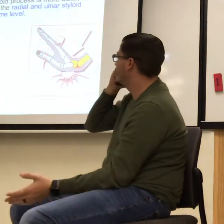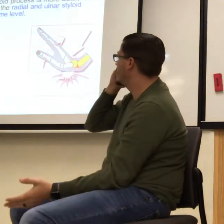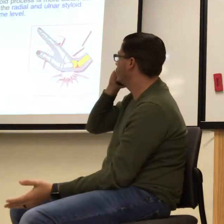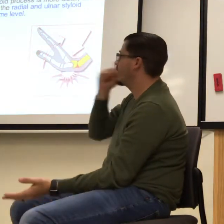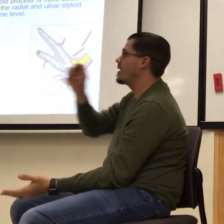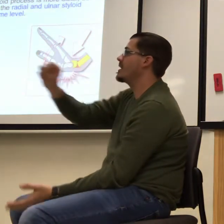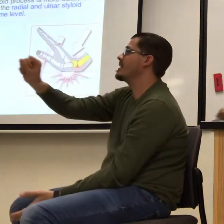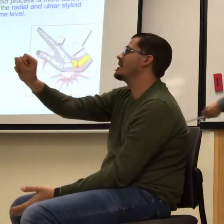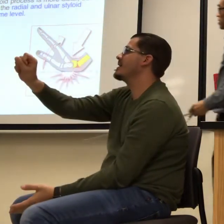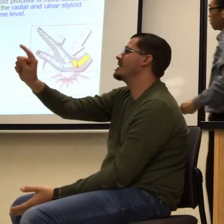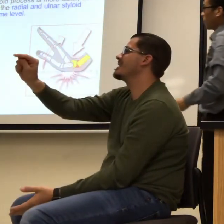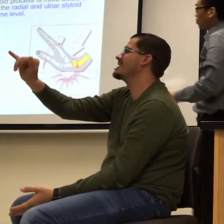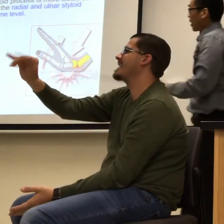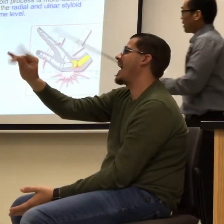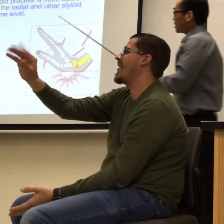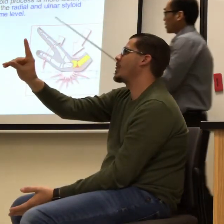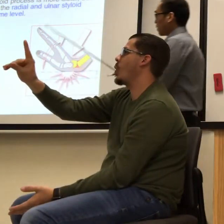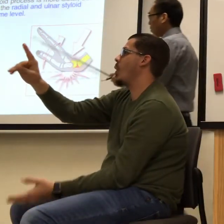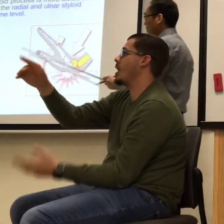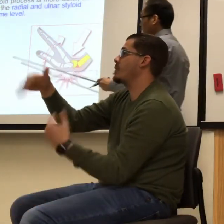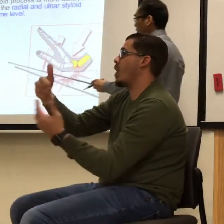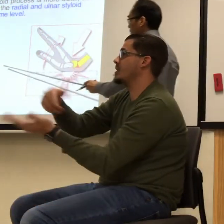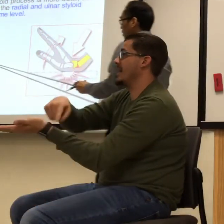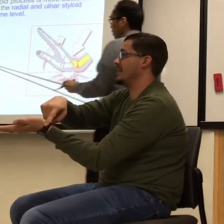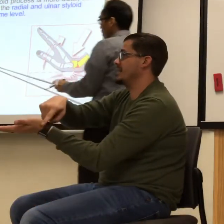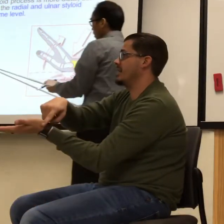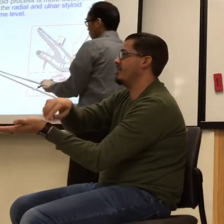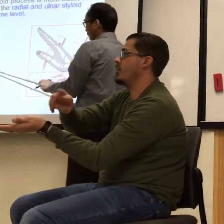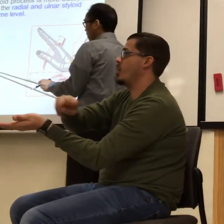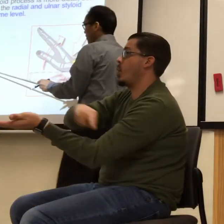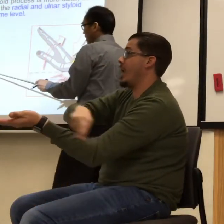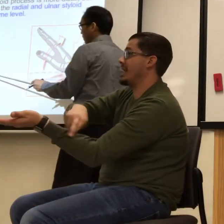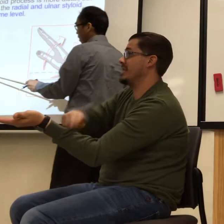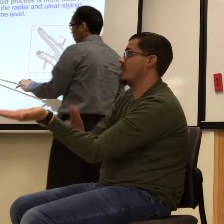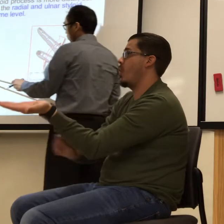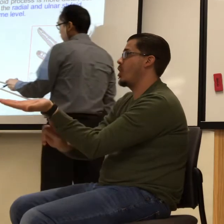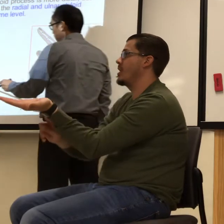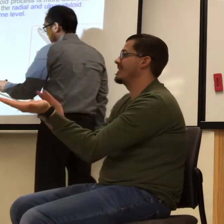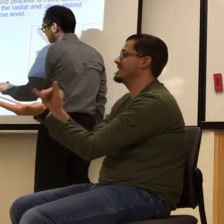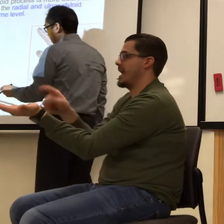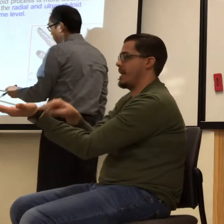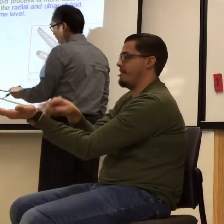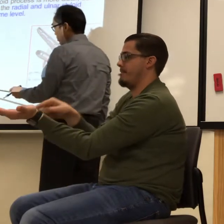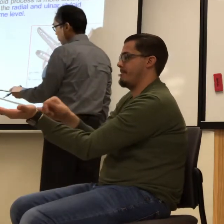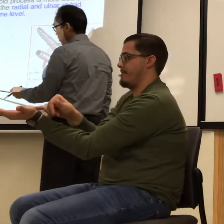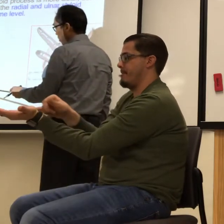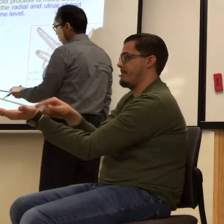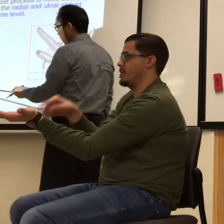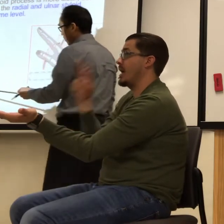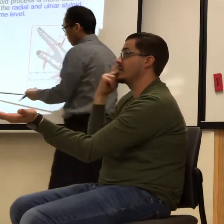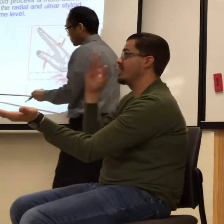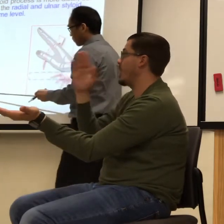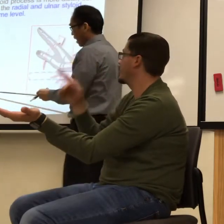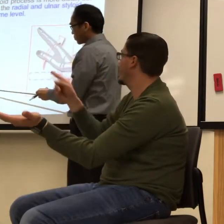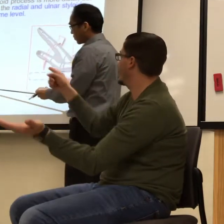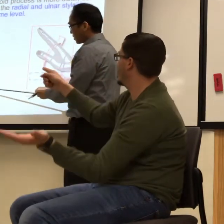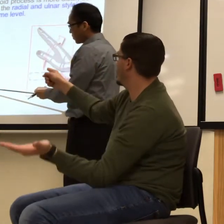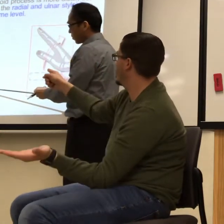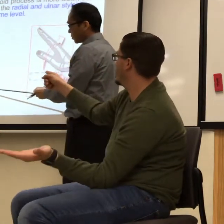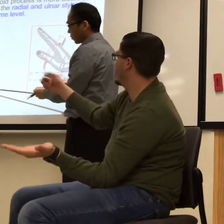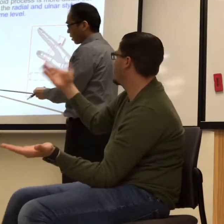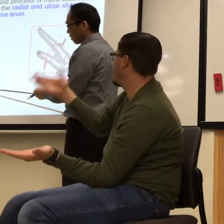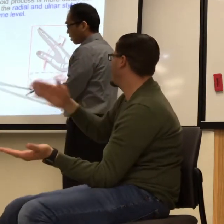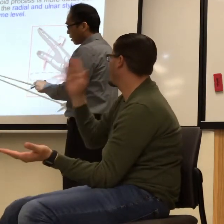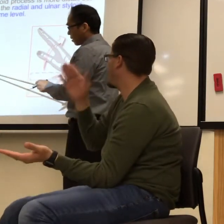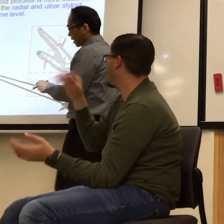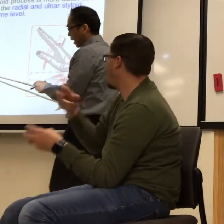the styloid processes of the radius and the ulna. They're at the same level. You can see the fracture here. Maybe there's a fracture in this